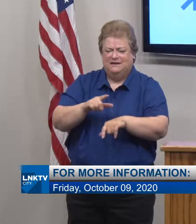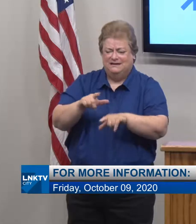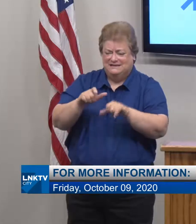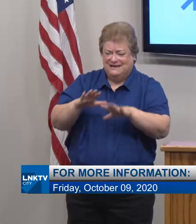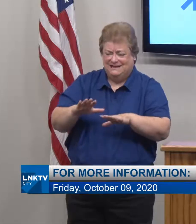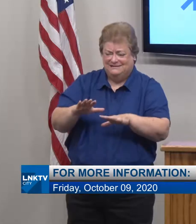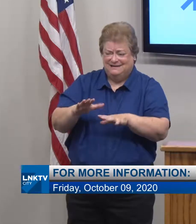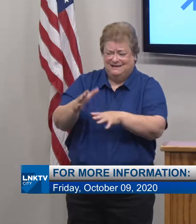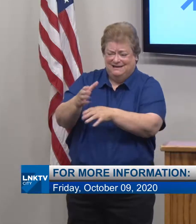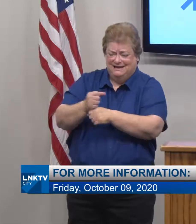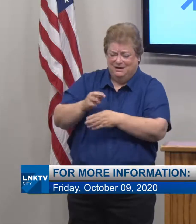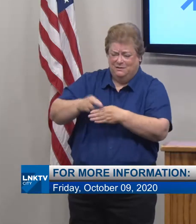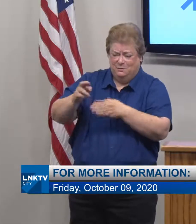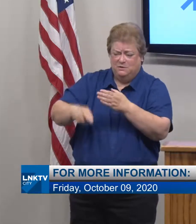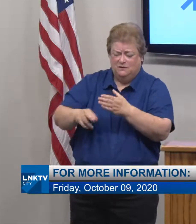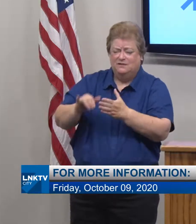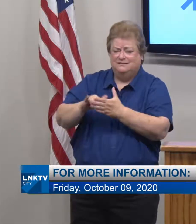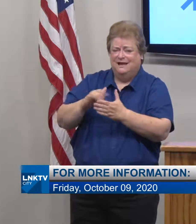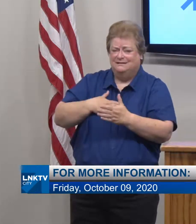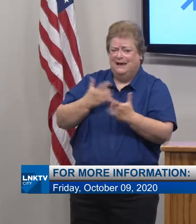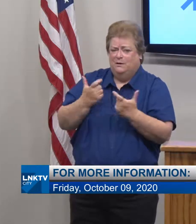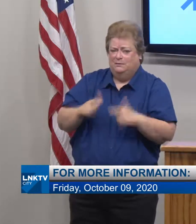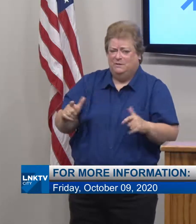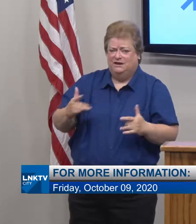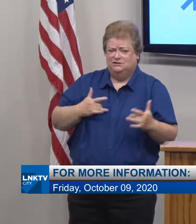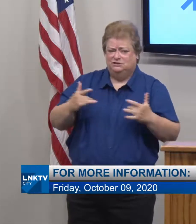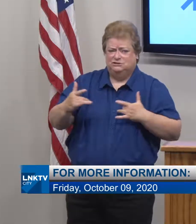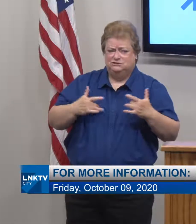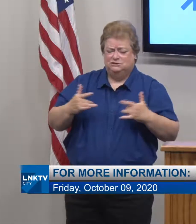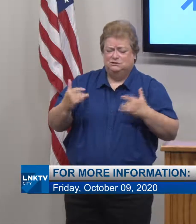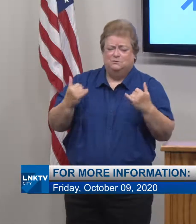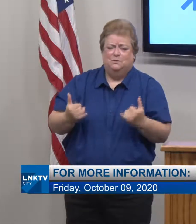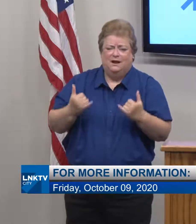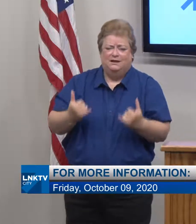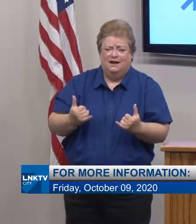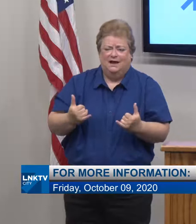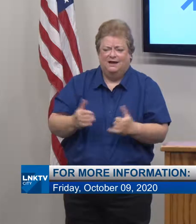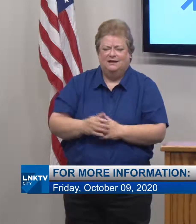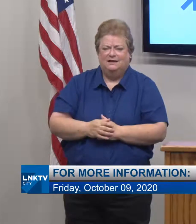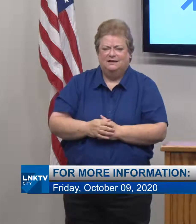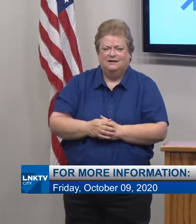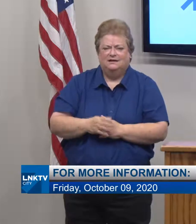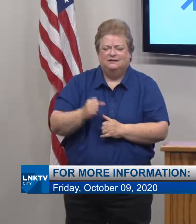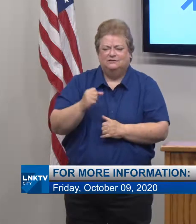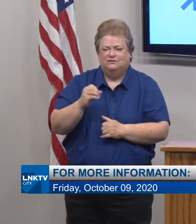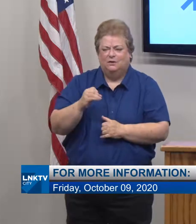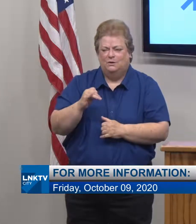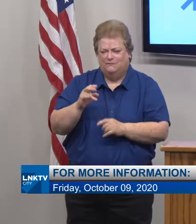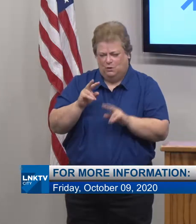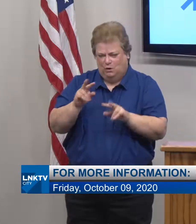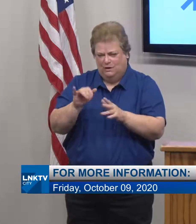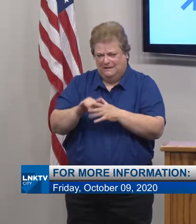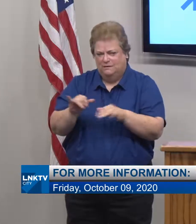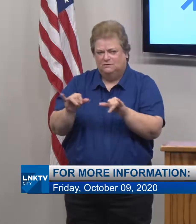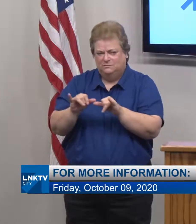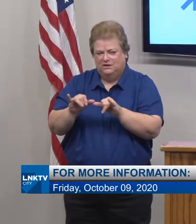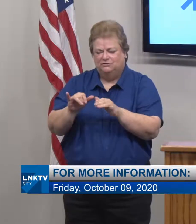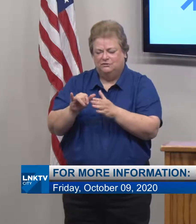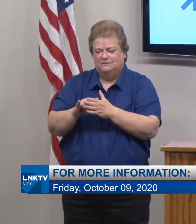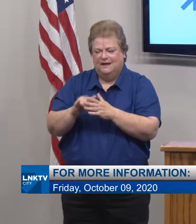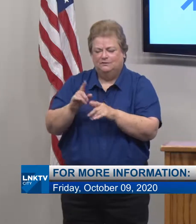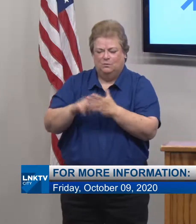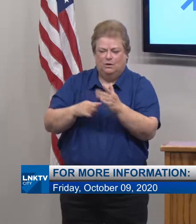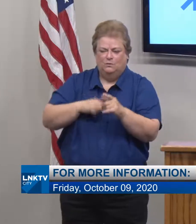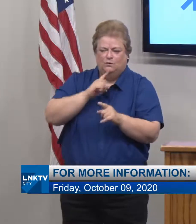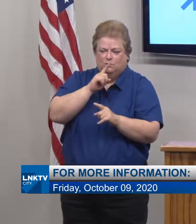really a great concern. And so that played heavily in the weighting if you look at the metrics.